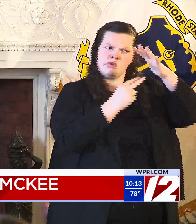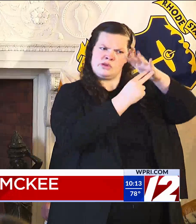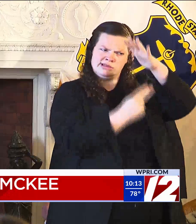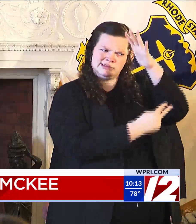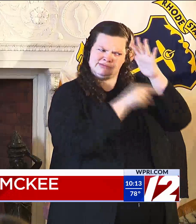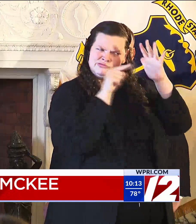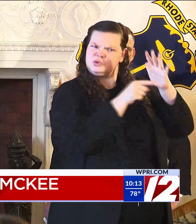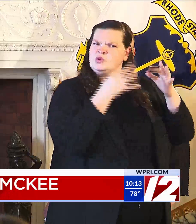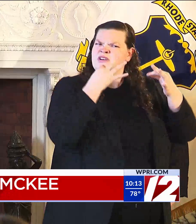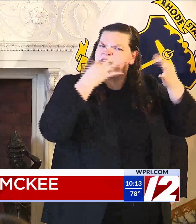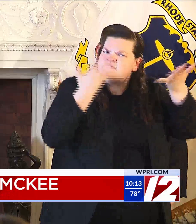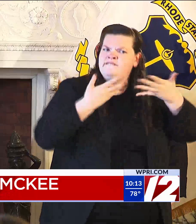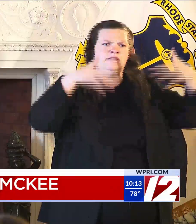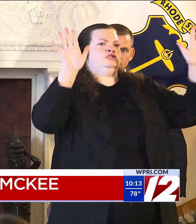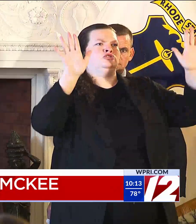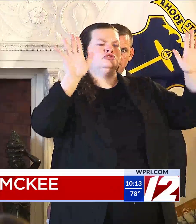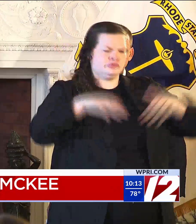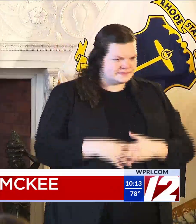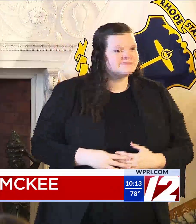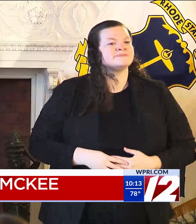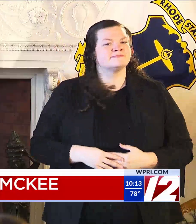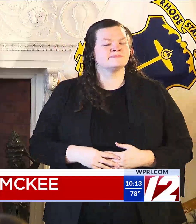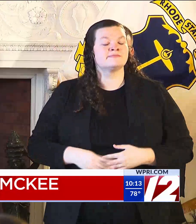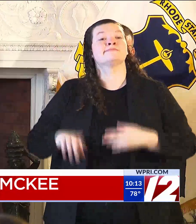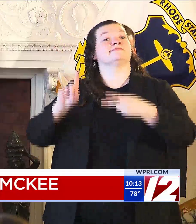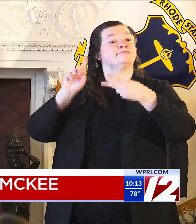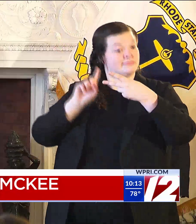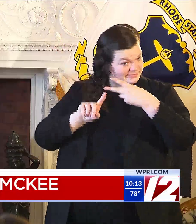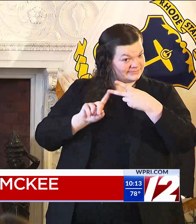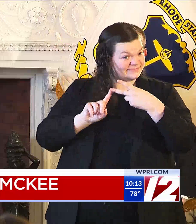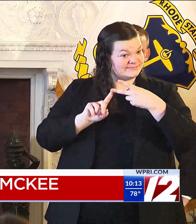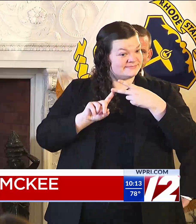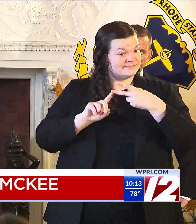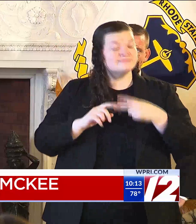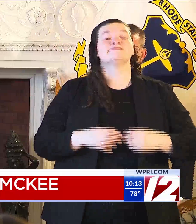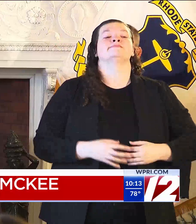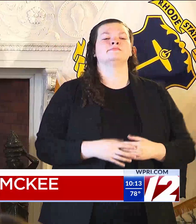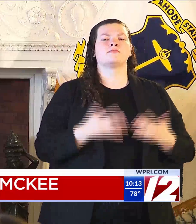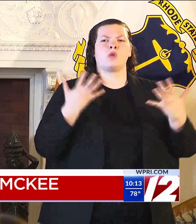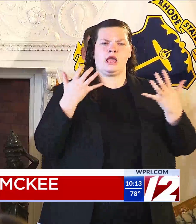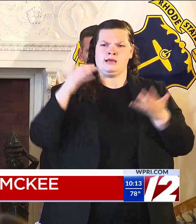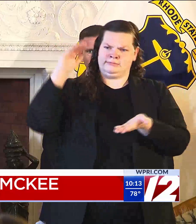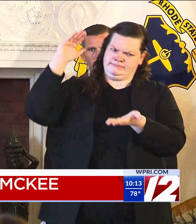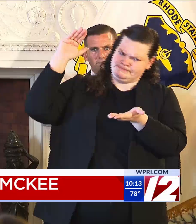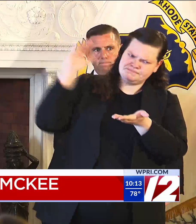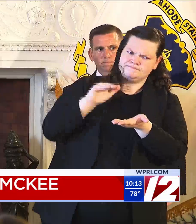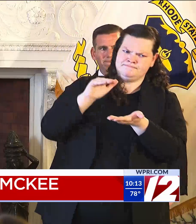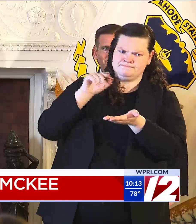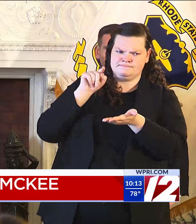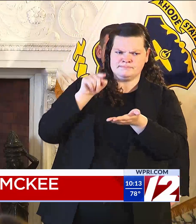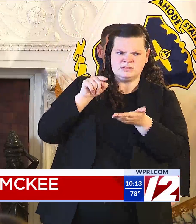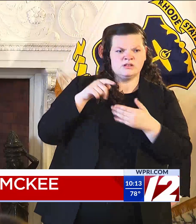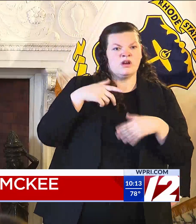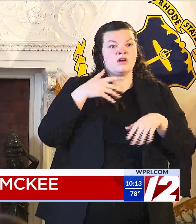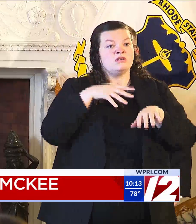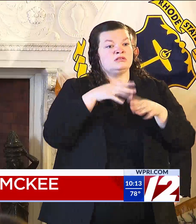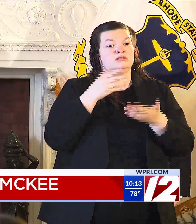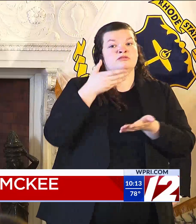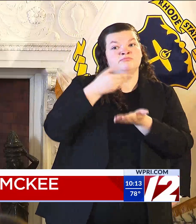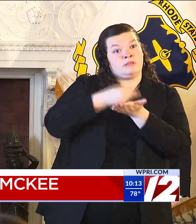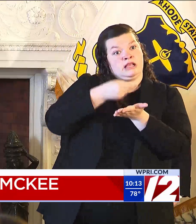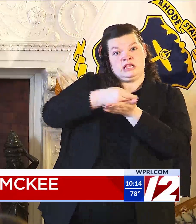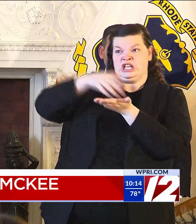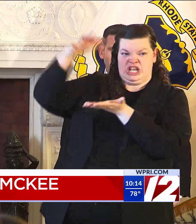And two, we need to minimize the financial impact of this essential